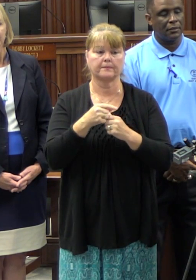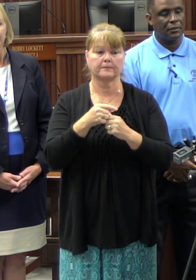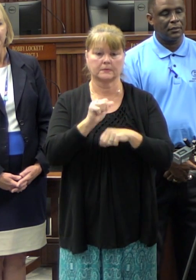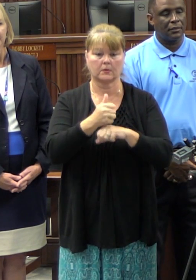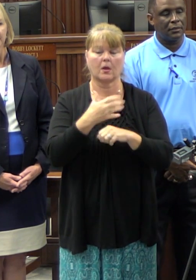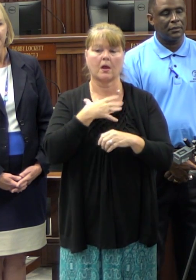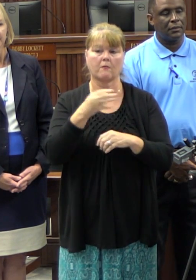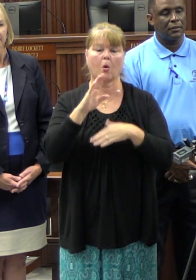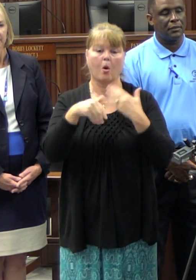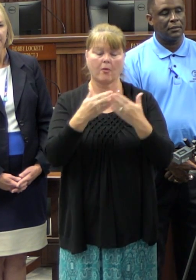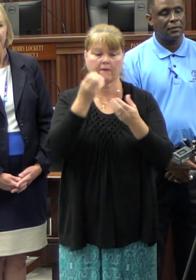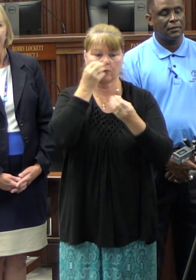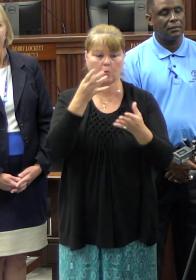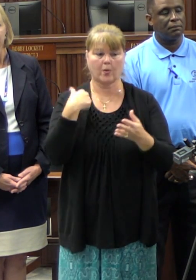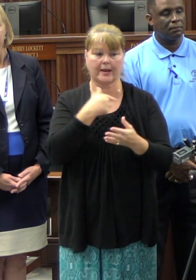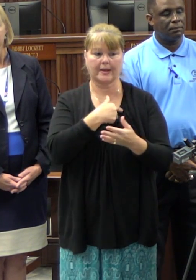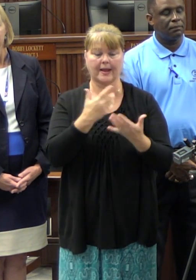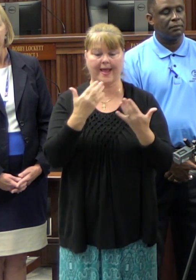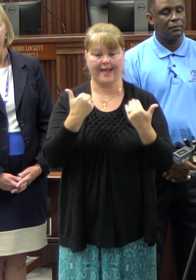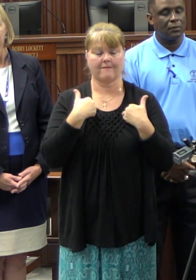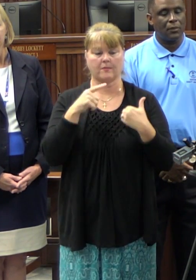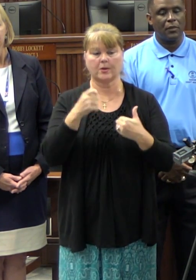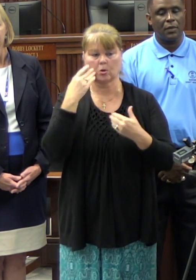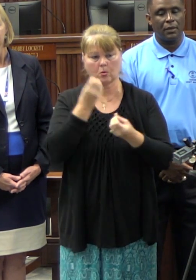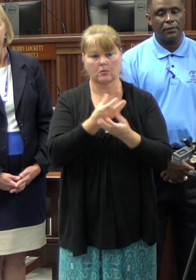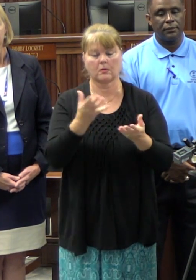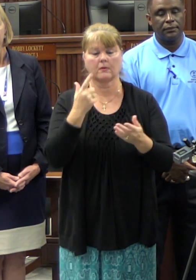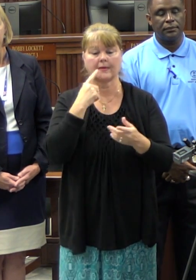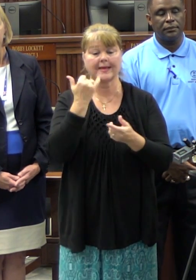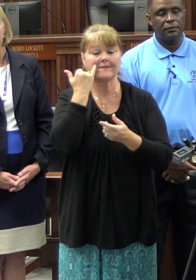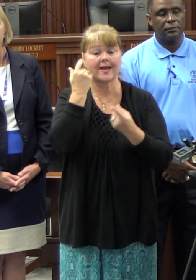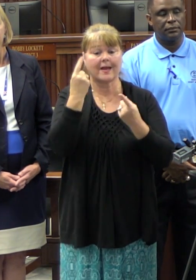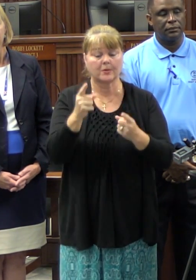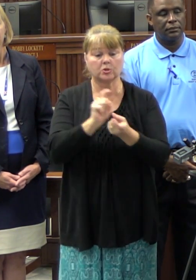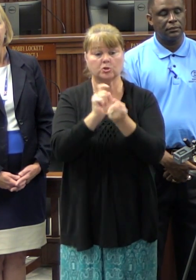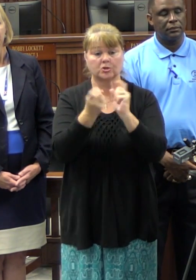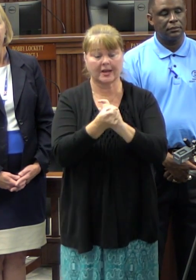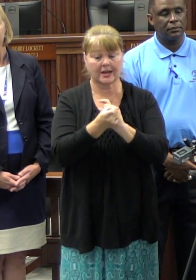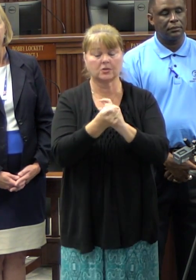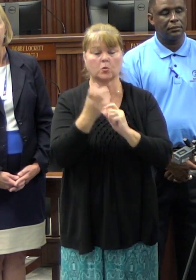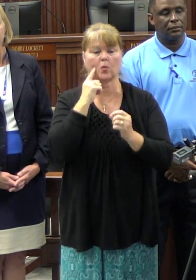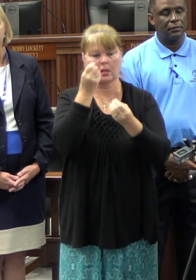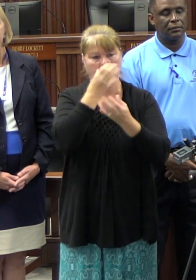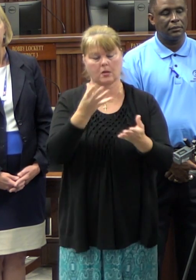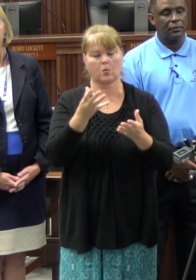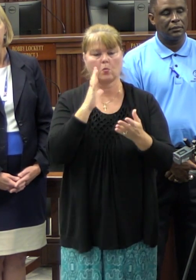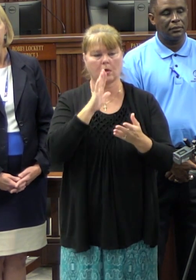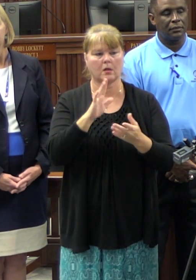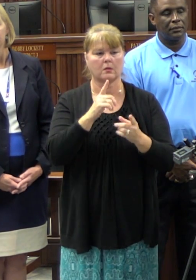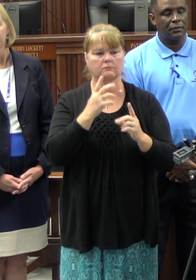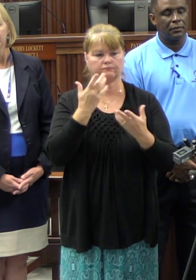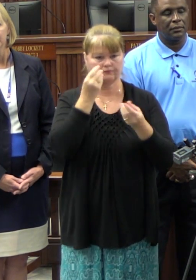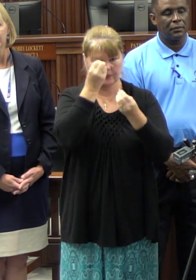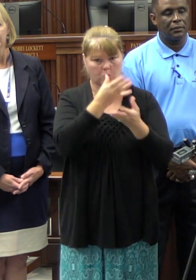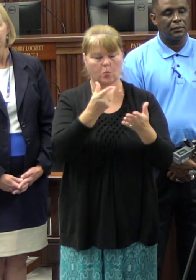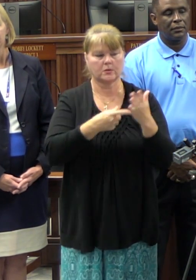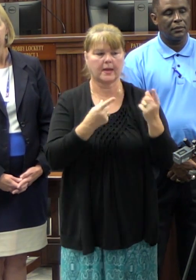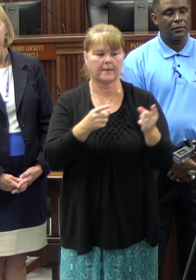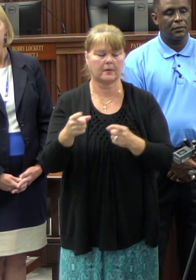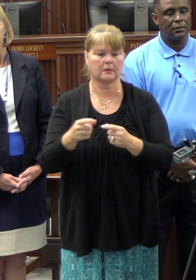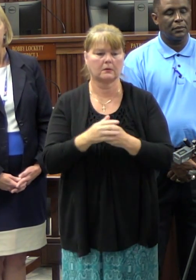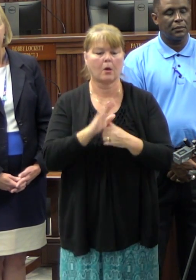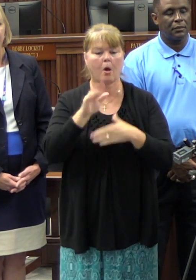latest and greatest information at any given time that the storm changes, and we will react accordingly. All partners are ready to